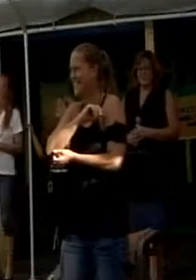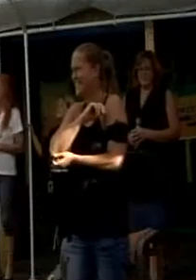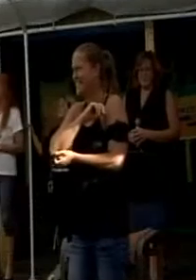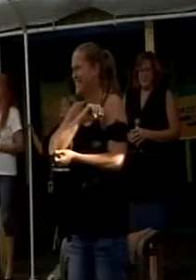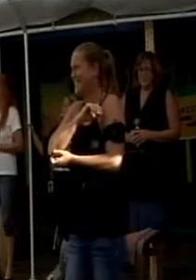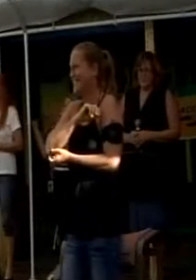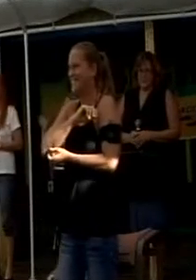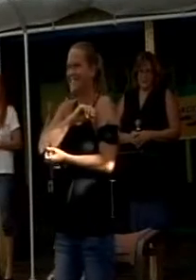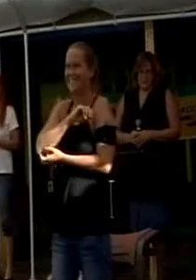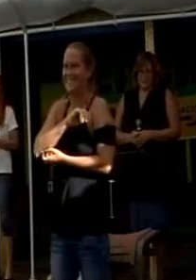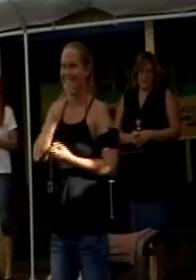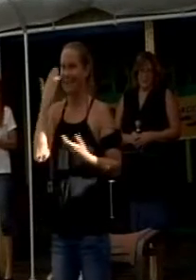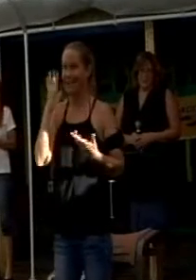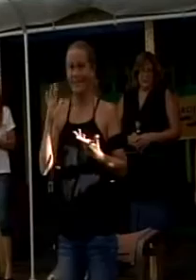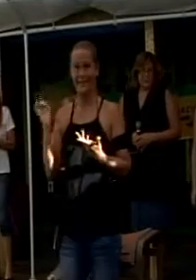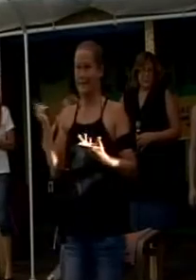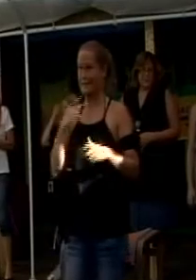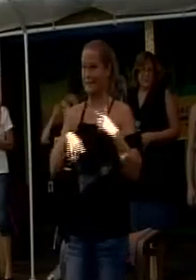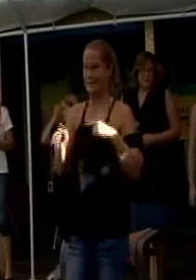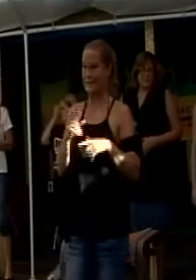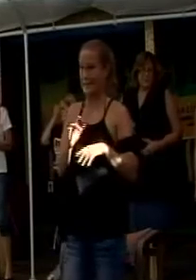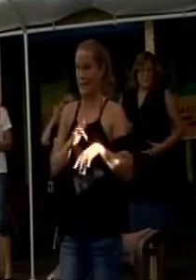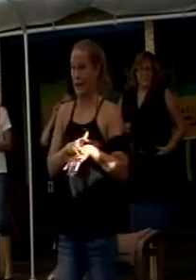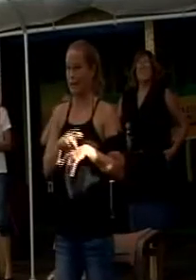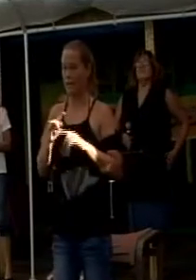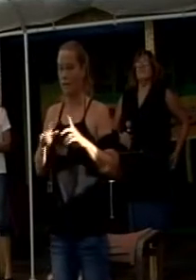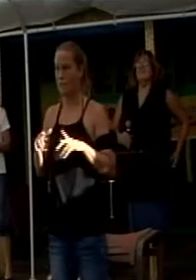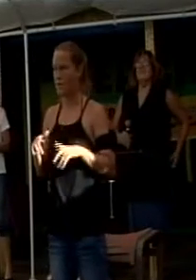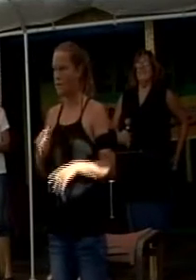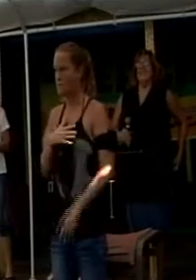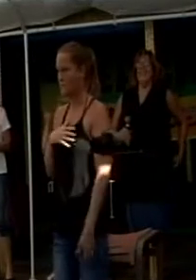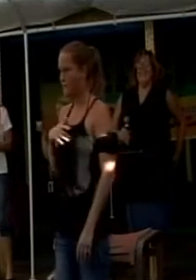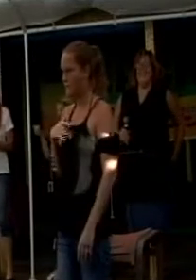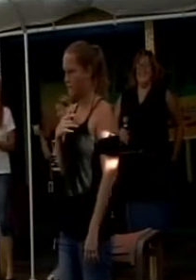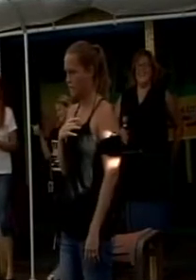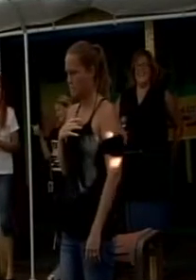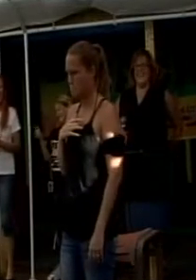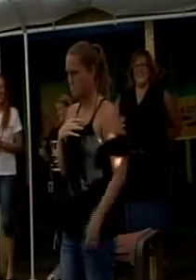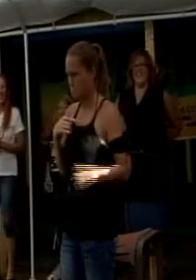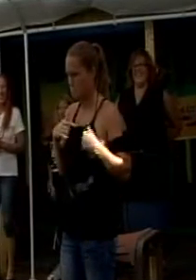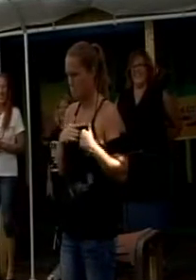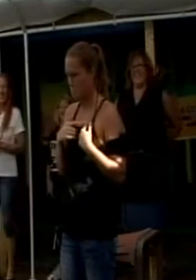I don't know what she was signing at me earlier, but I got my feelings hurt.